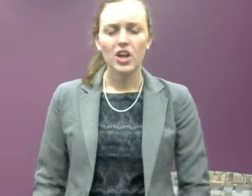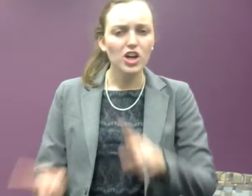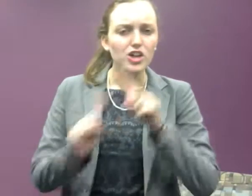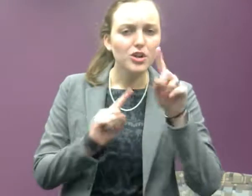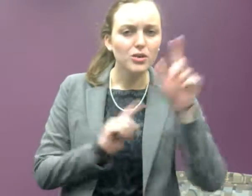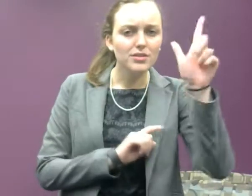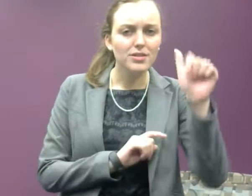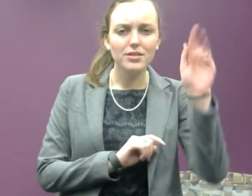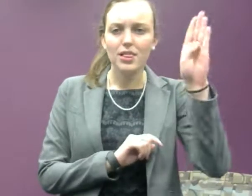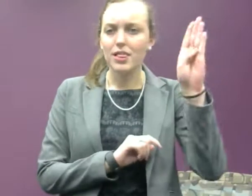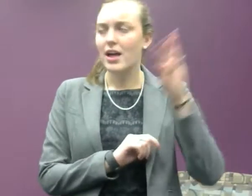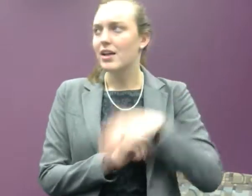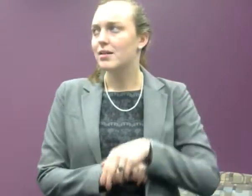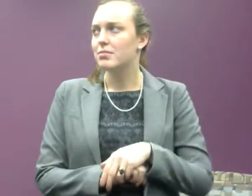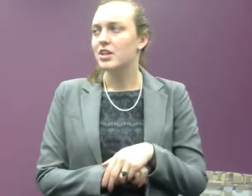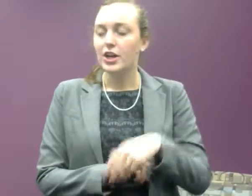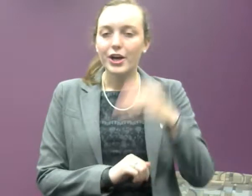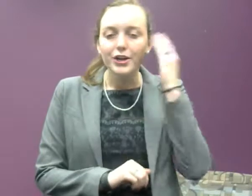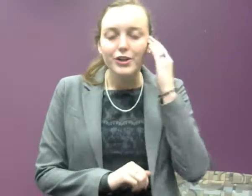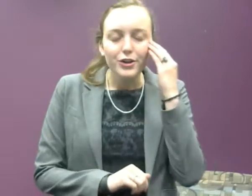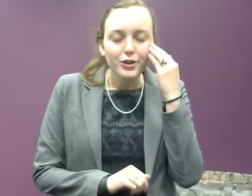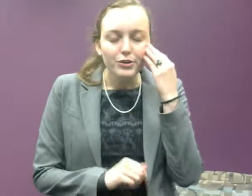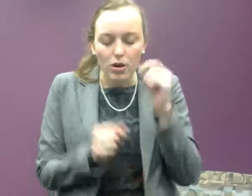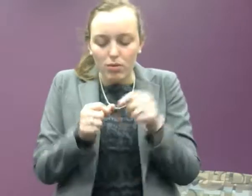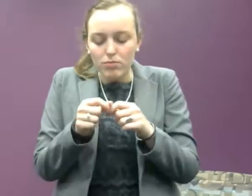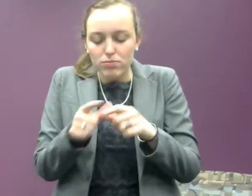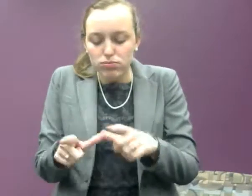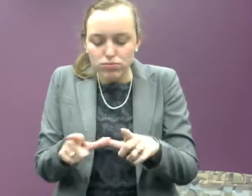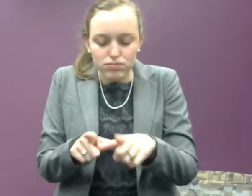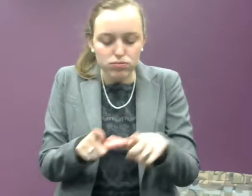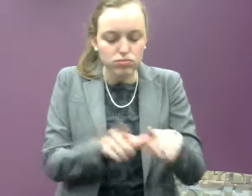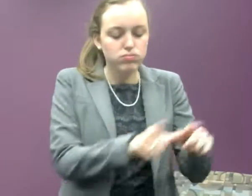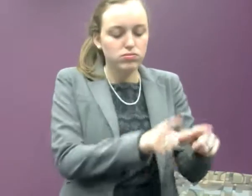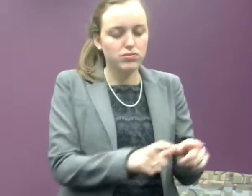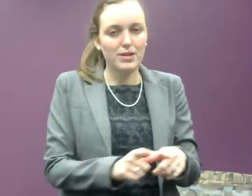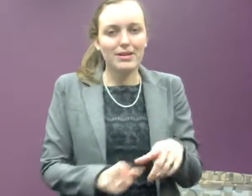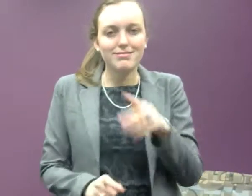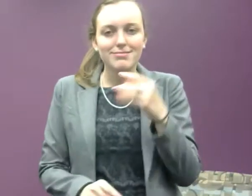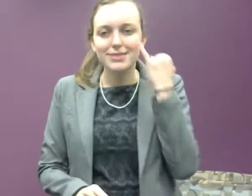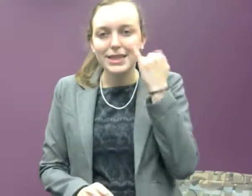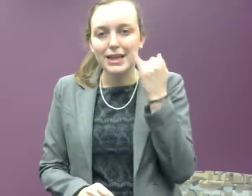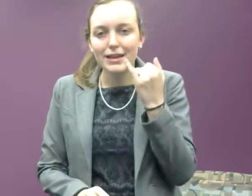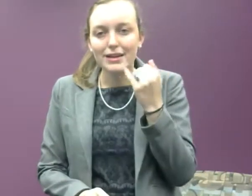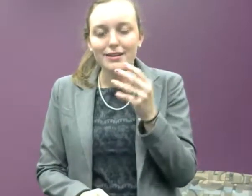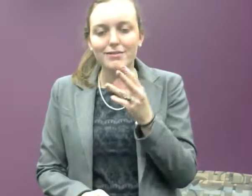slides, you know if you put them up wet, what happens when you go back and you need to use them? They're stuck together.